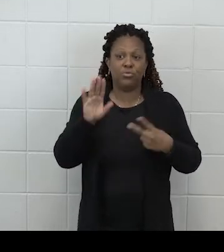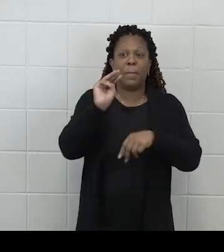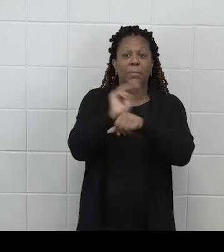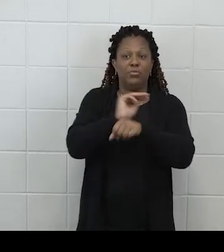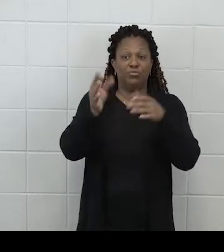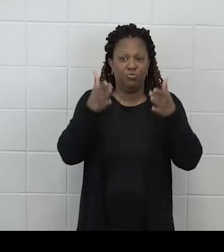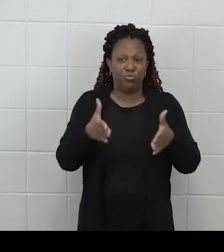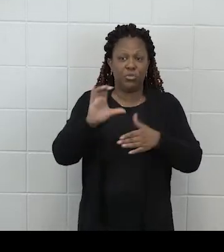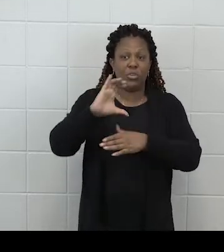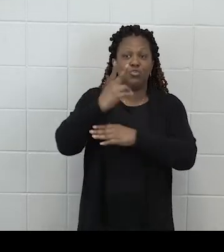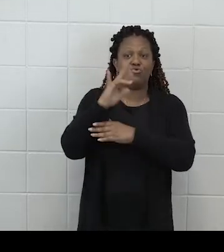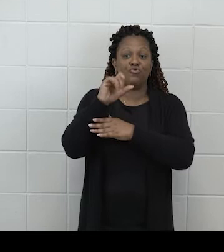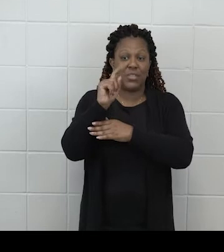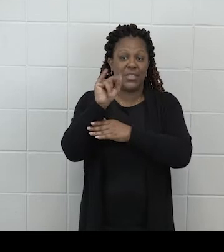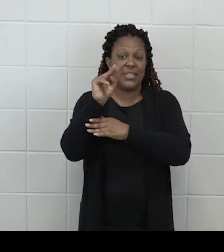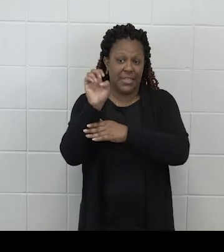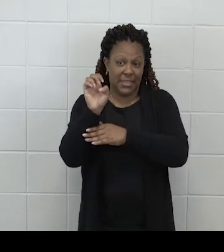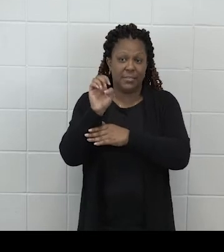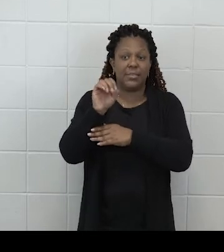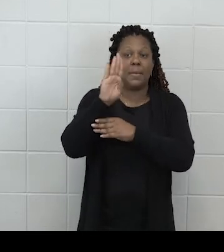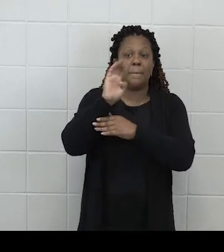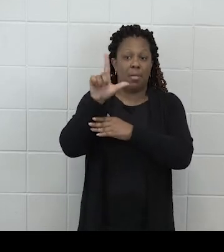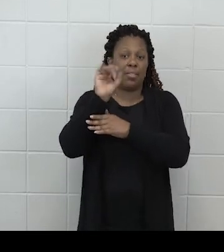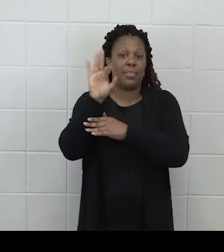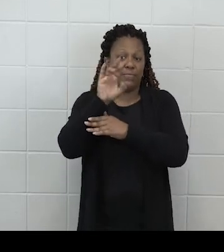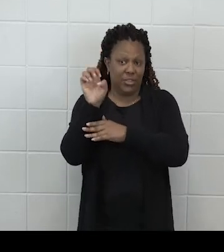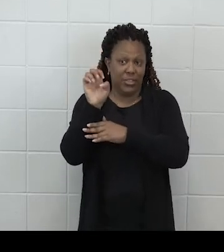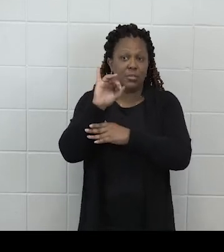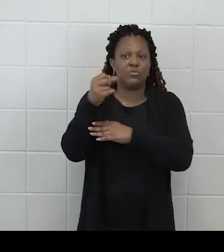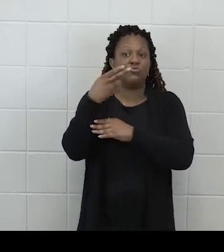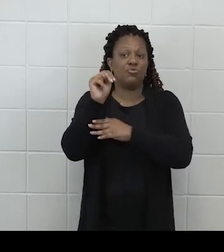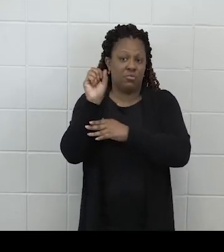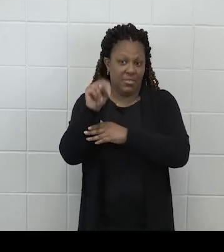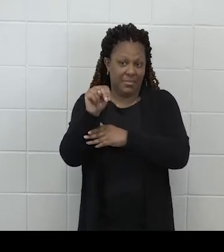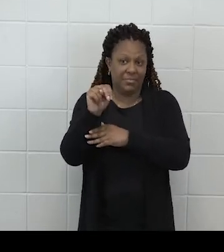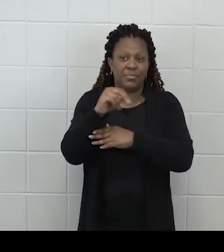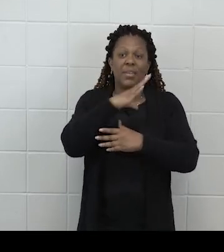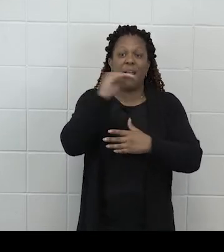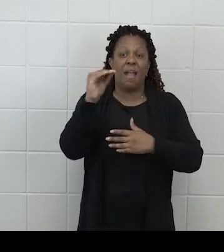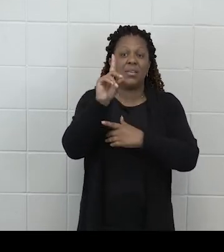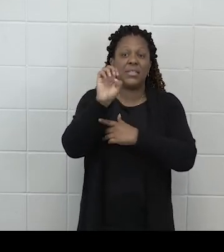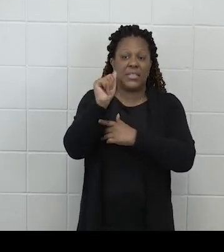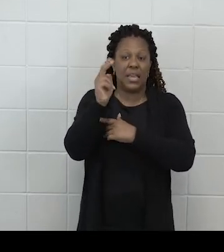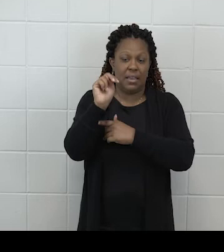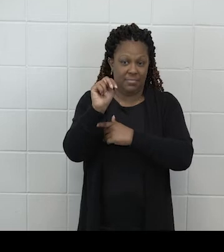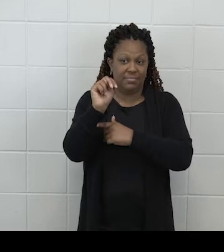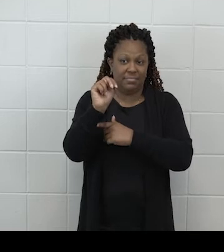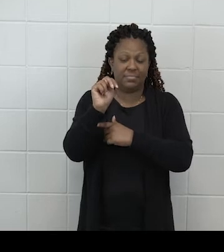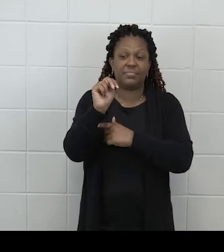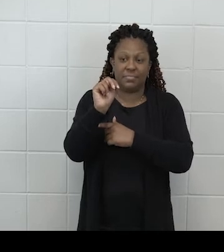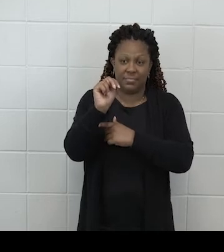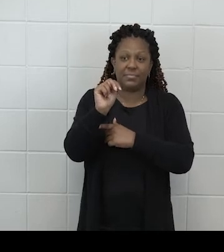Martinez. We're deeply thankful to Joe Davis for his spoken word and to Brian Evans for his children's